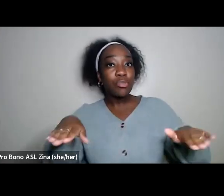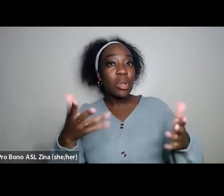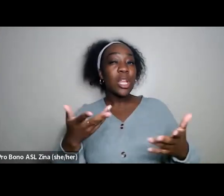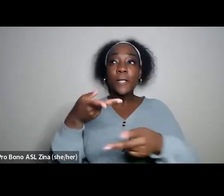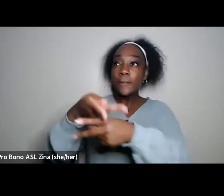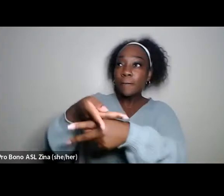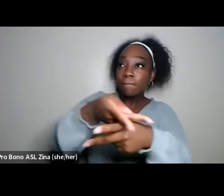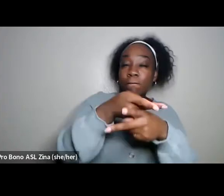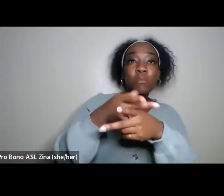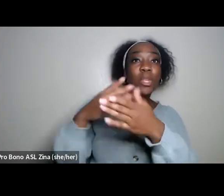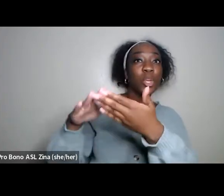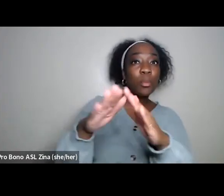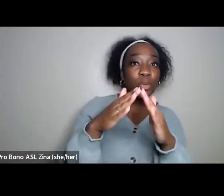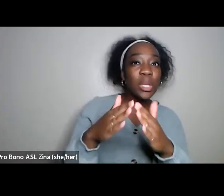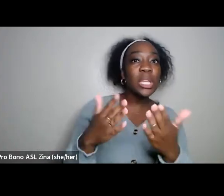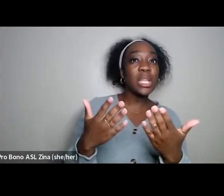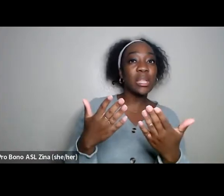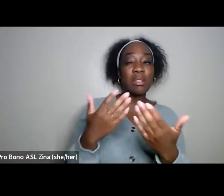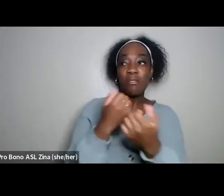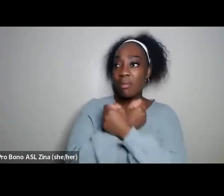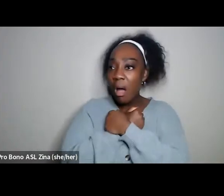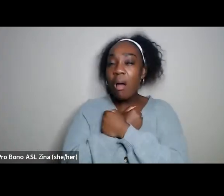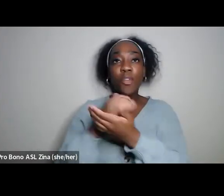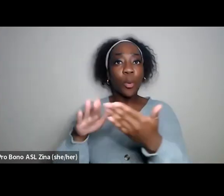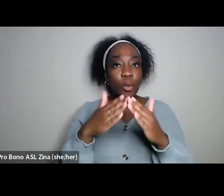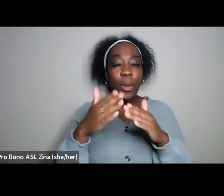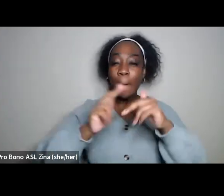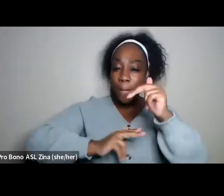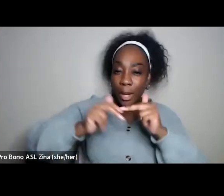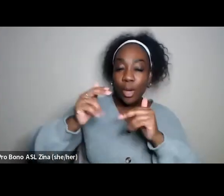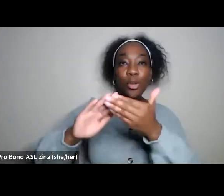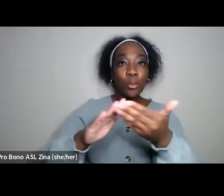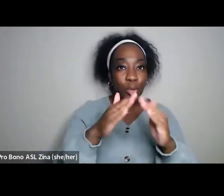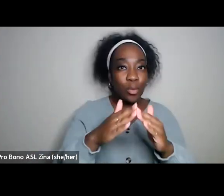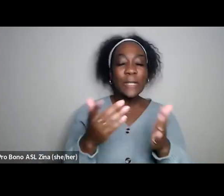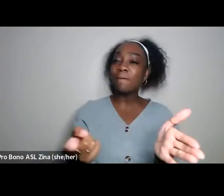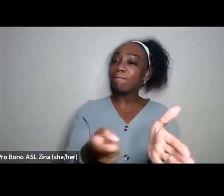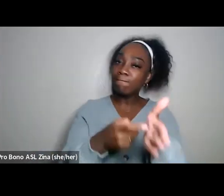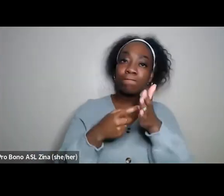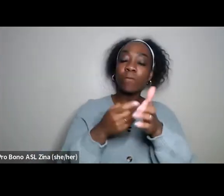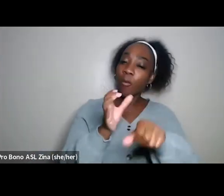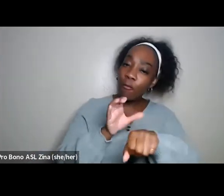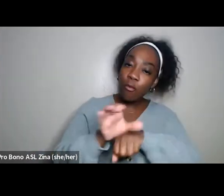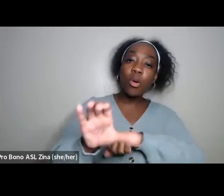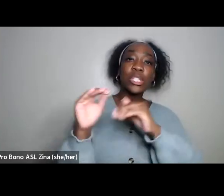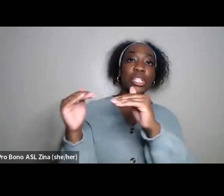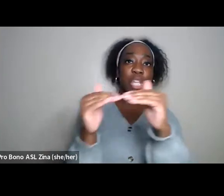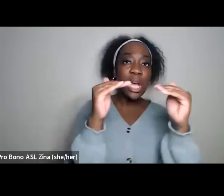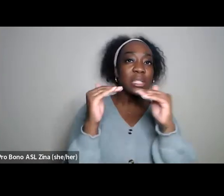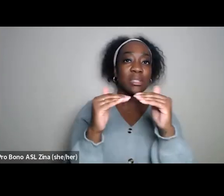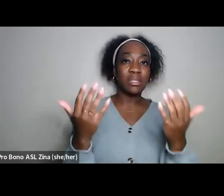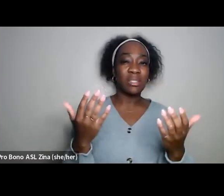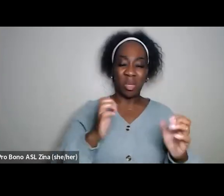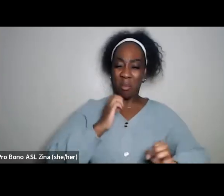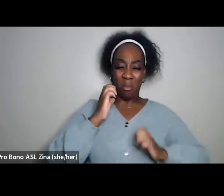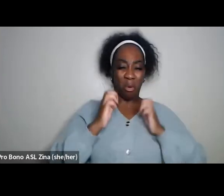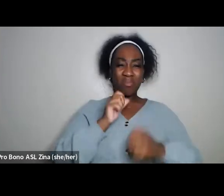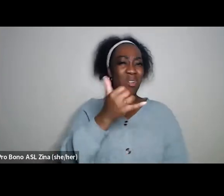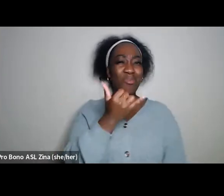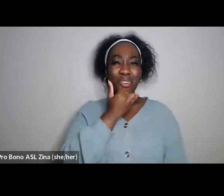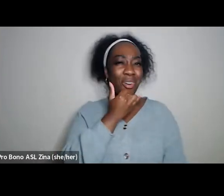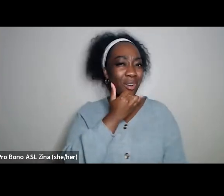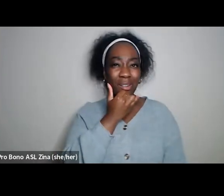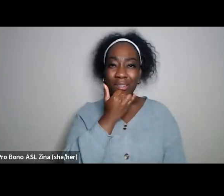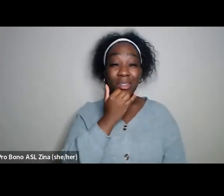Emotion allows me to build beloved community and demand justice. So there's nothing wrong with emotion. Emotion